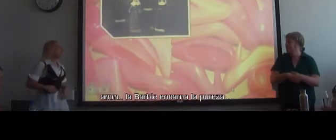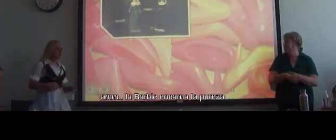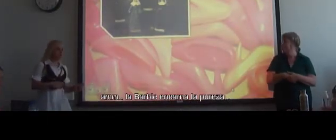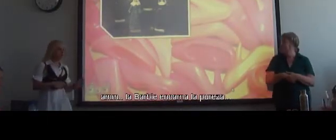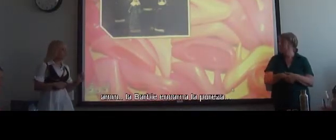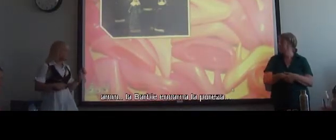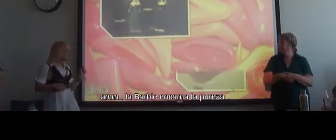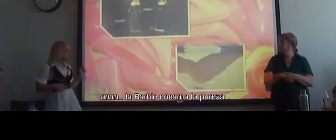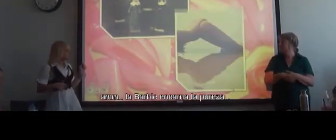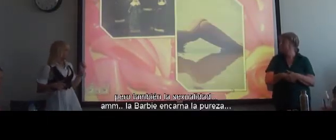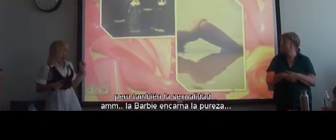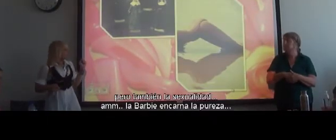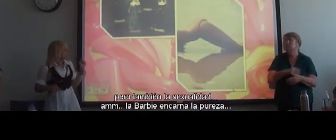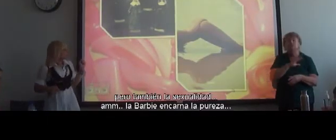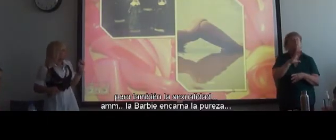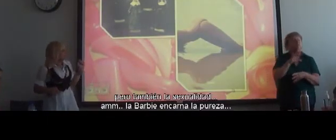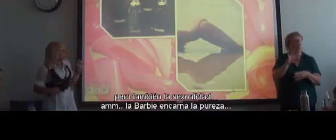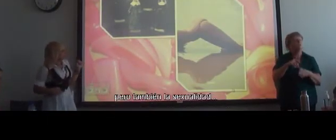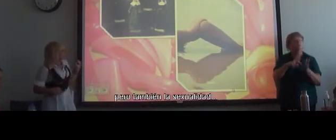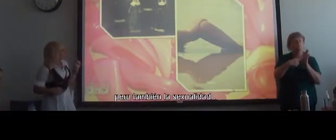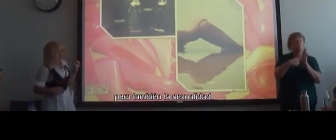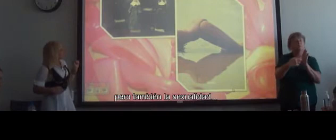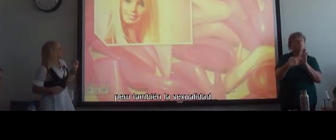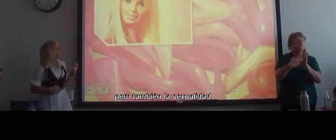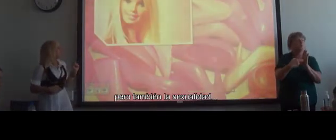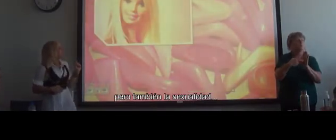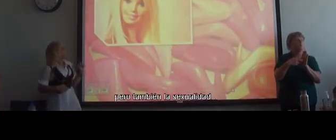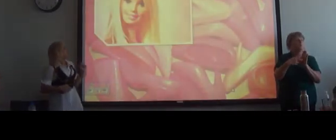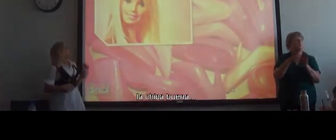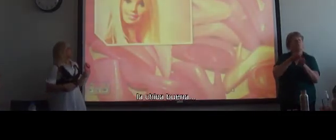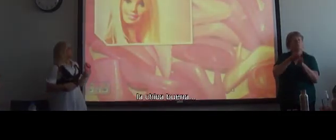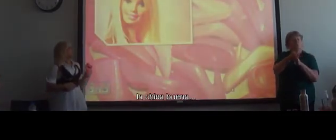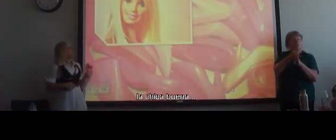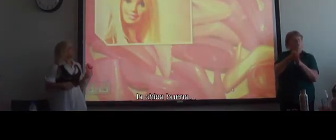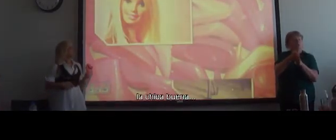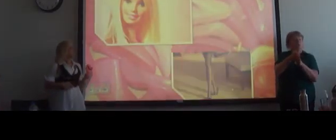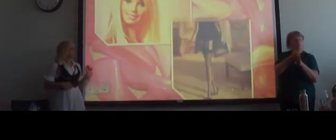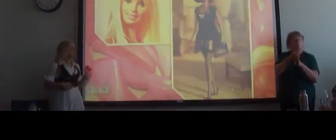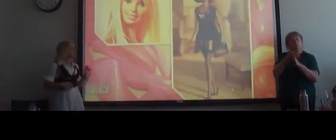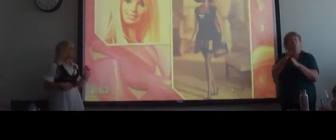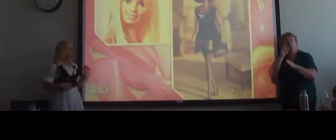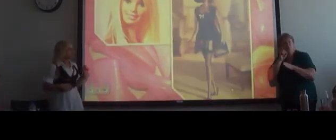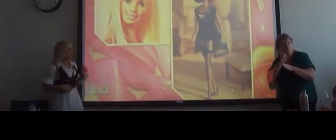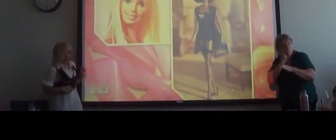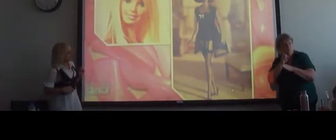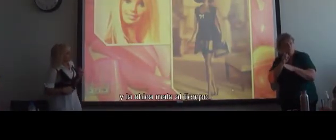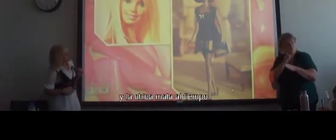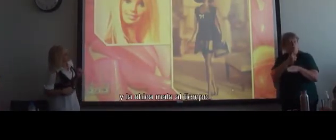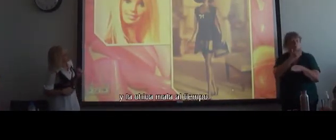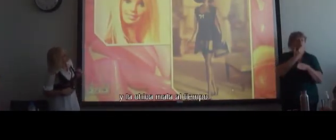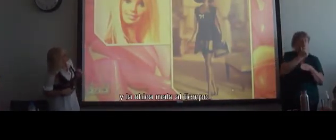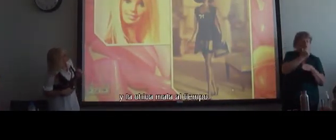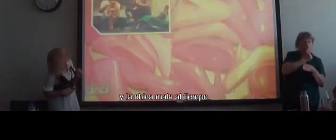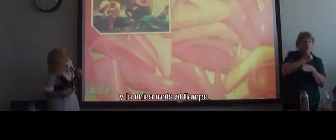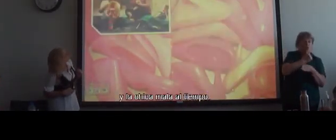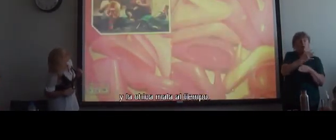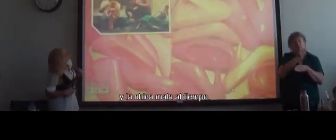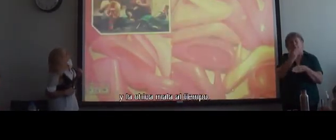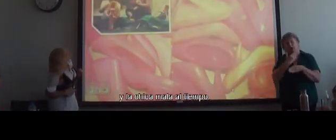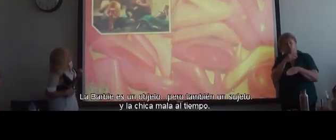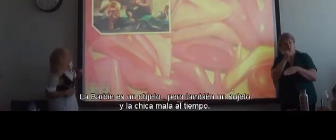She embodies purity, but also sexuality. The good girl and the bad girl of the